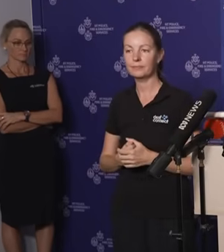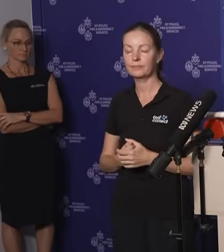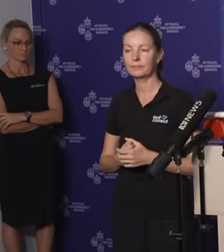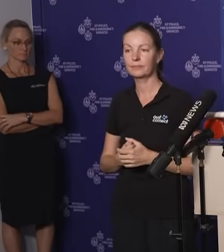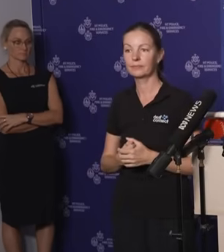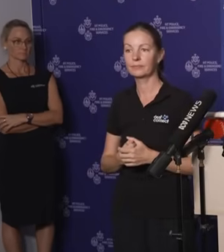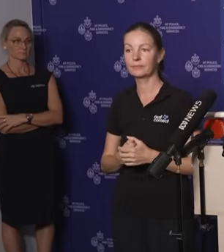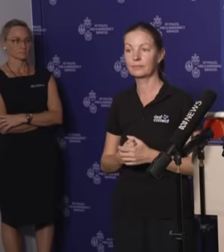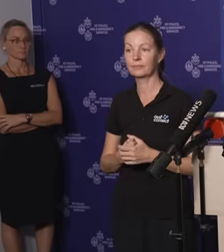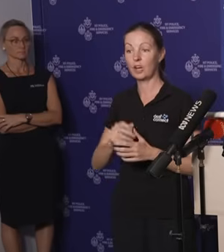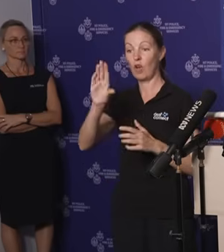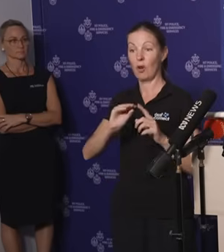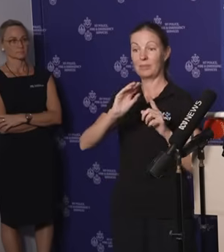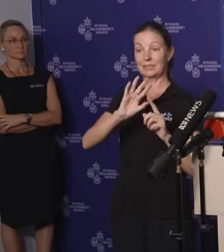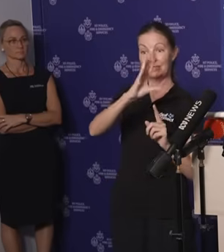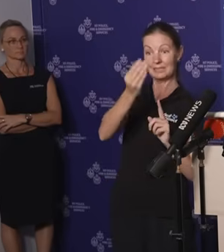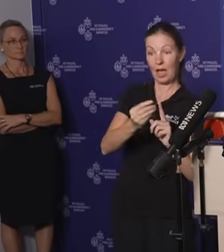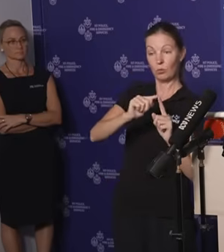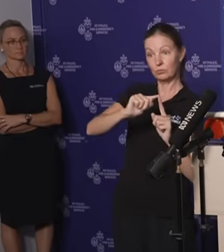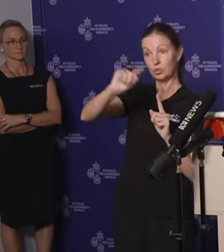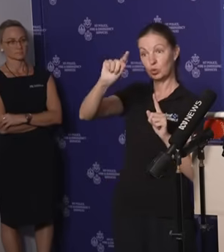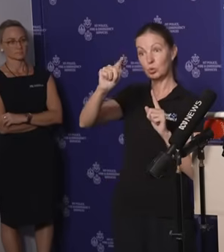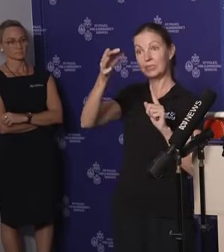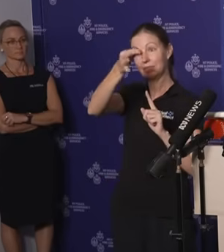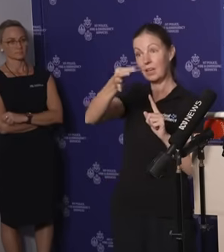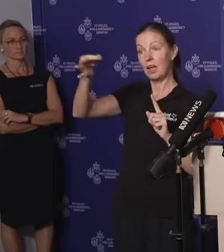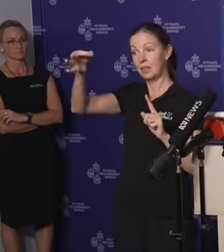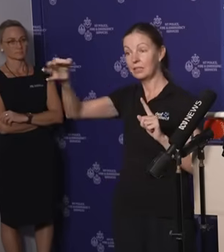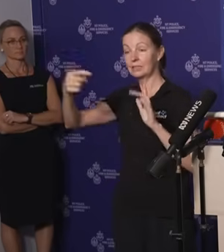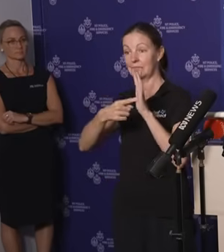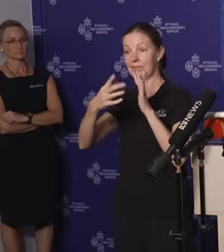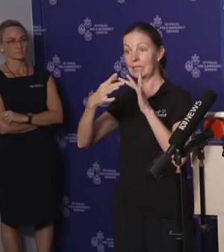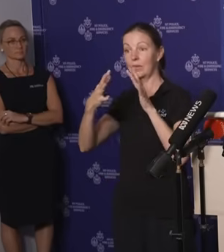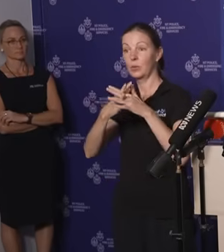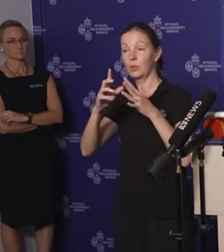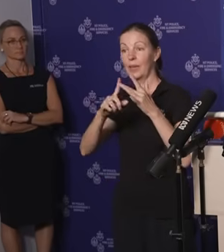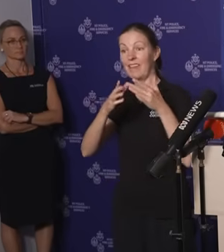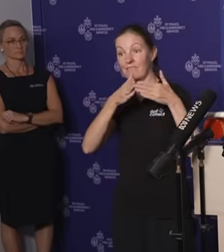The ferry between Darwin and the Tiwis is no longer running.